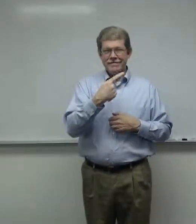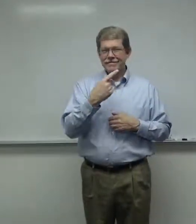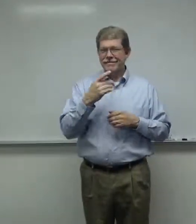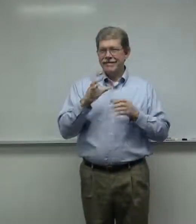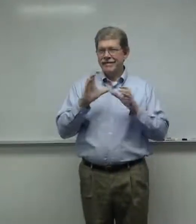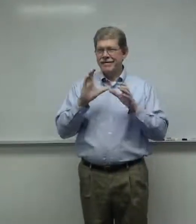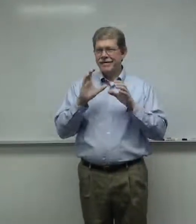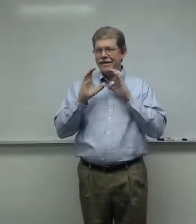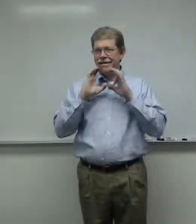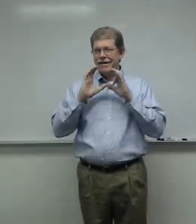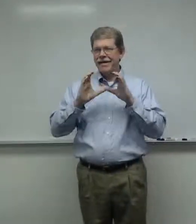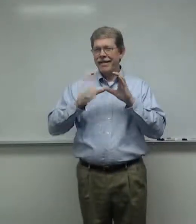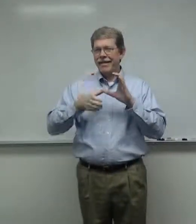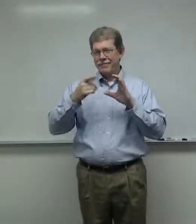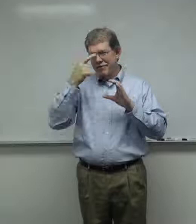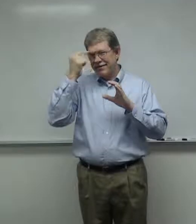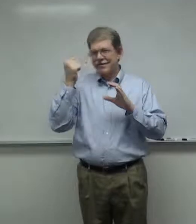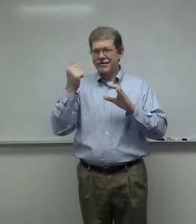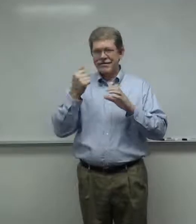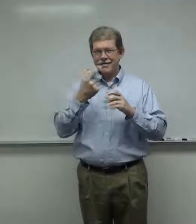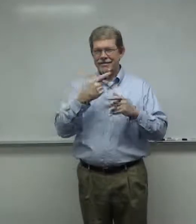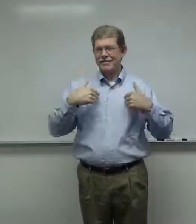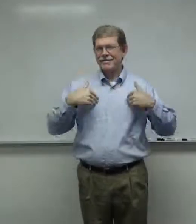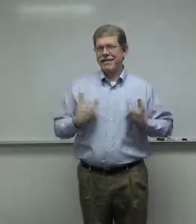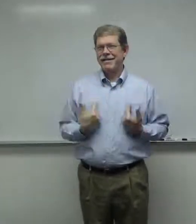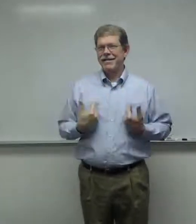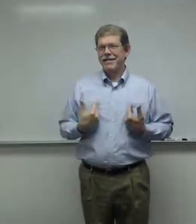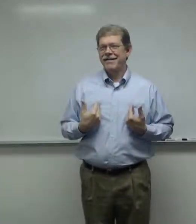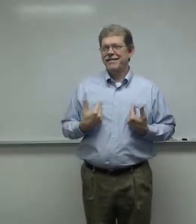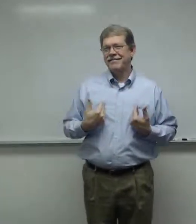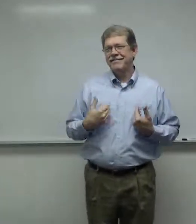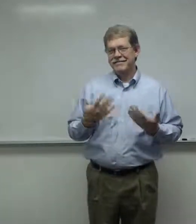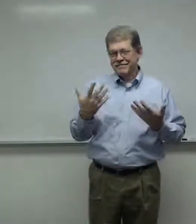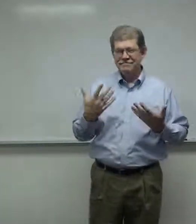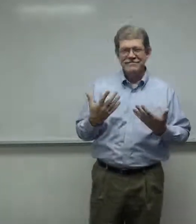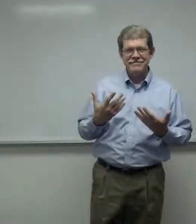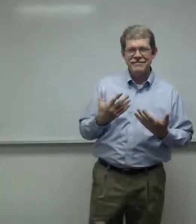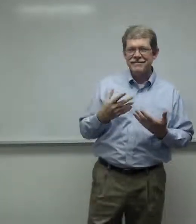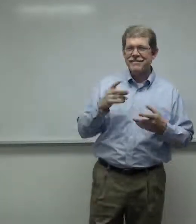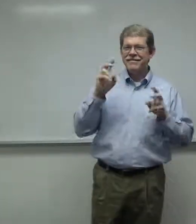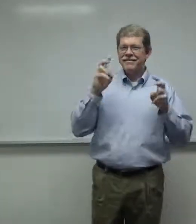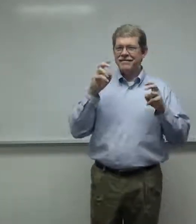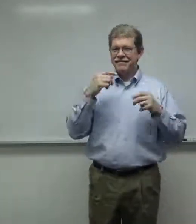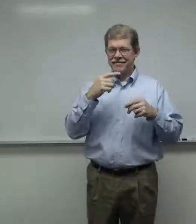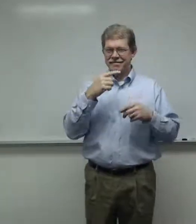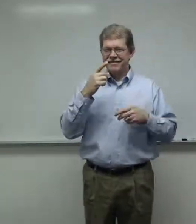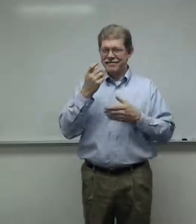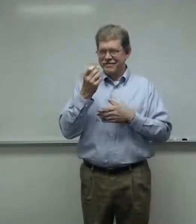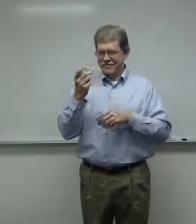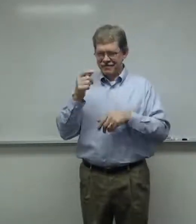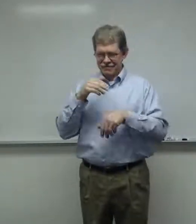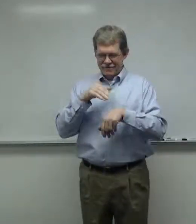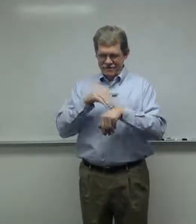Anyway, I guess we had a communication failure at that time. She was exhausted, and